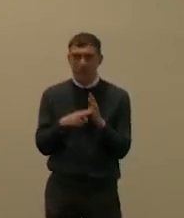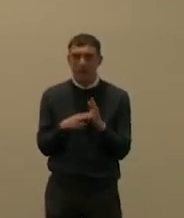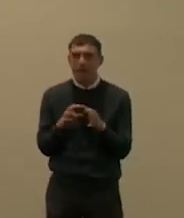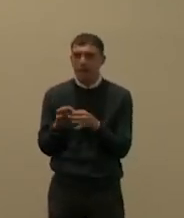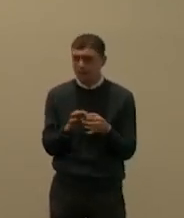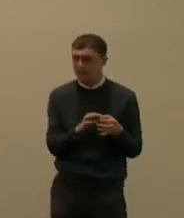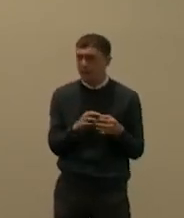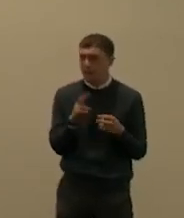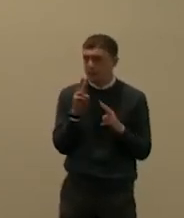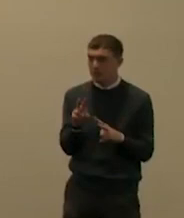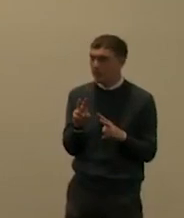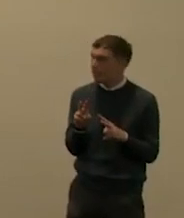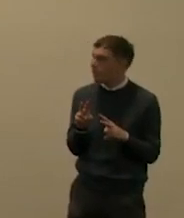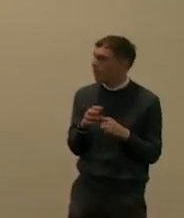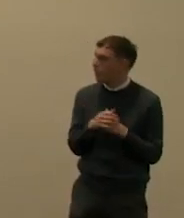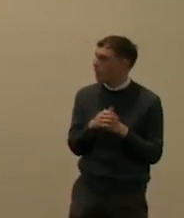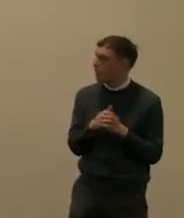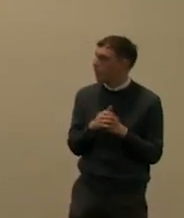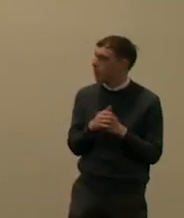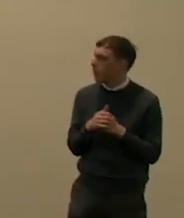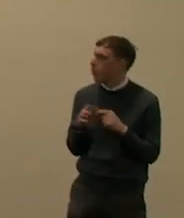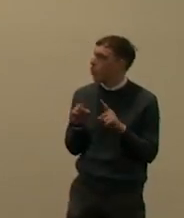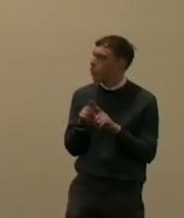it's available from Express Route. You can also